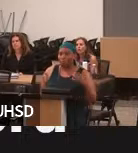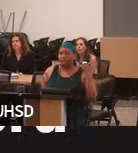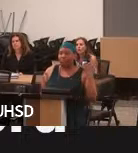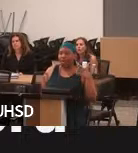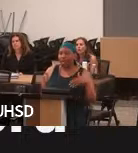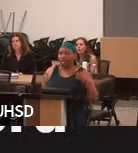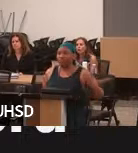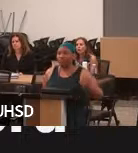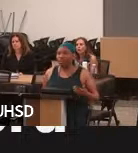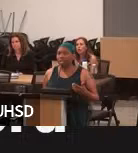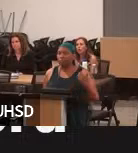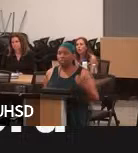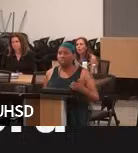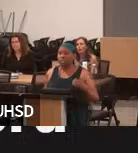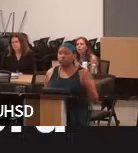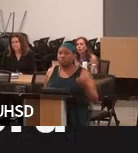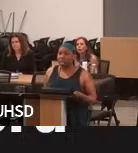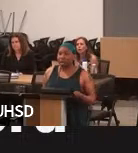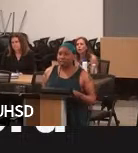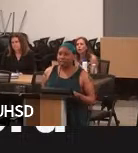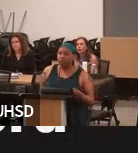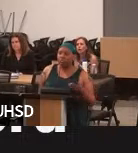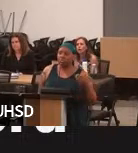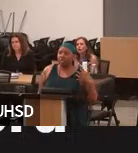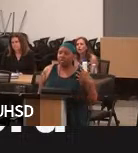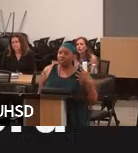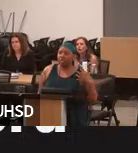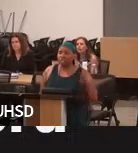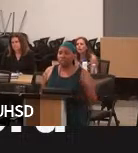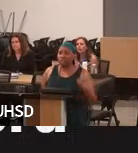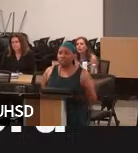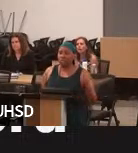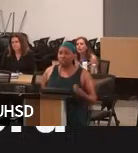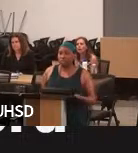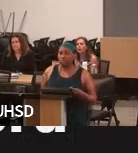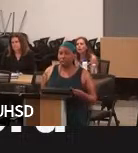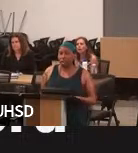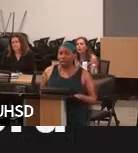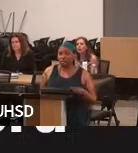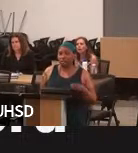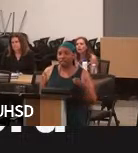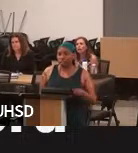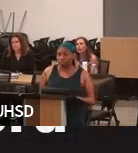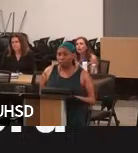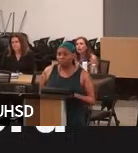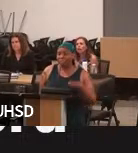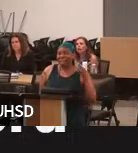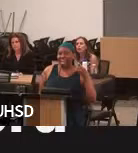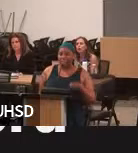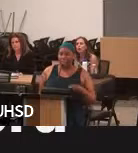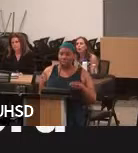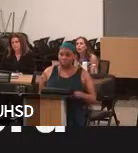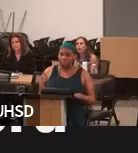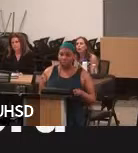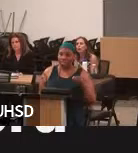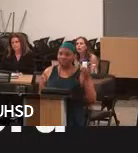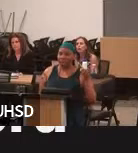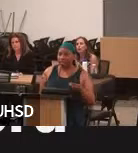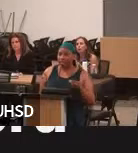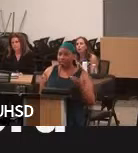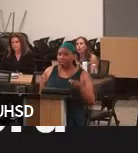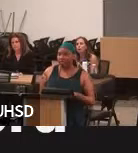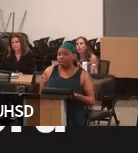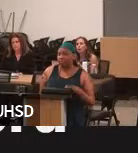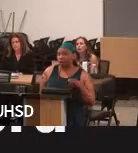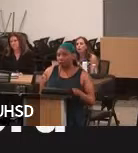unacceptable. I'm highly offended and mentally traumatized by the lack of attention being given to this matter by the district. I hear the N-word at least